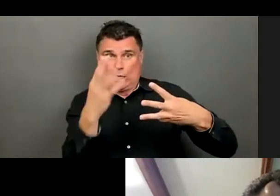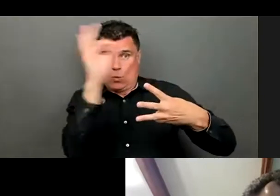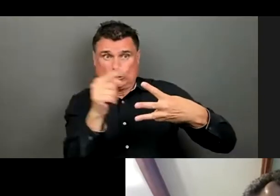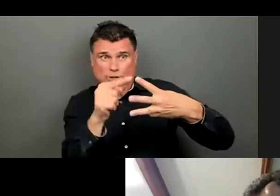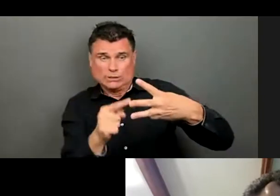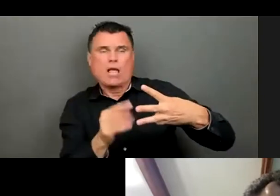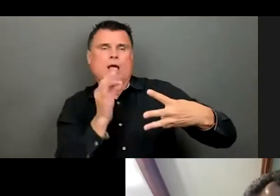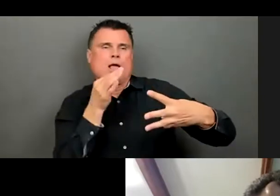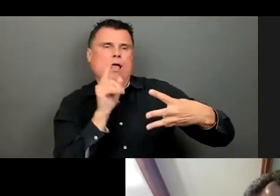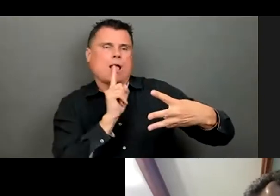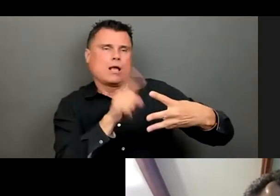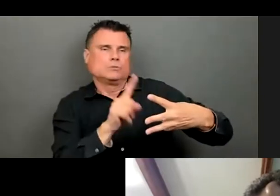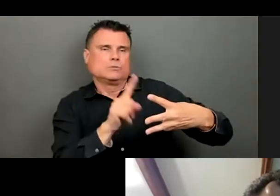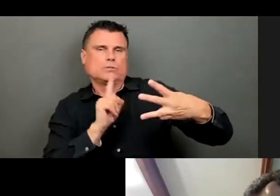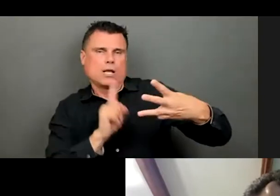our panelists